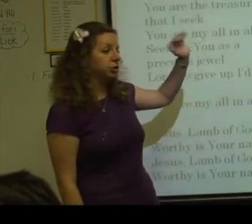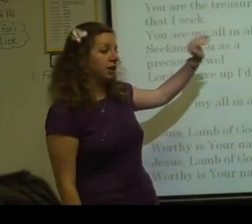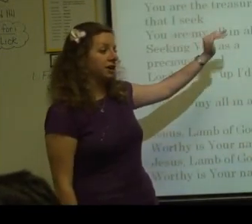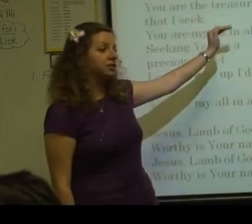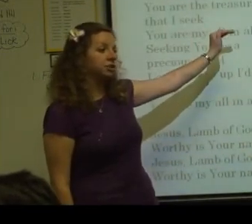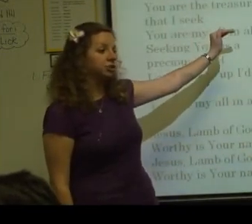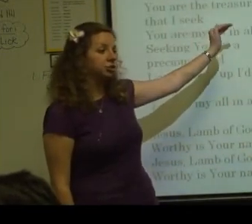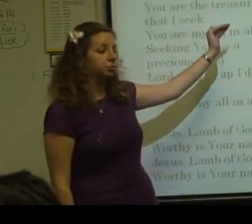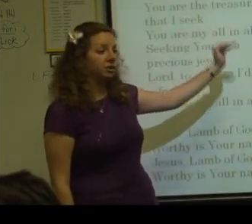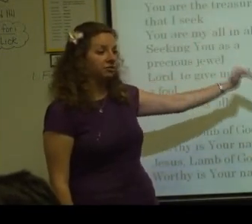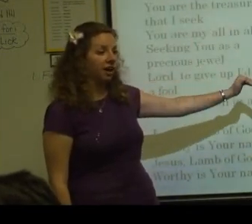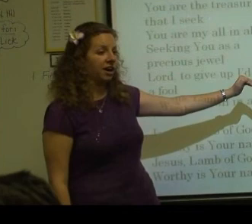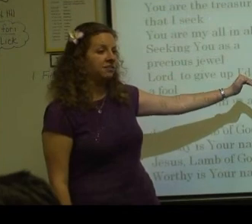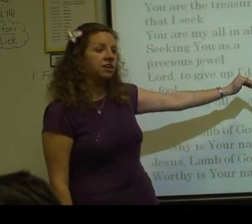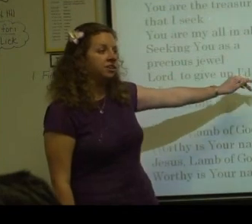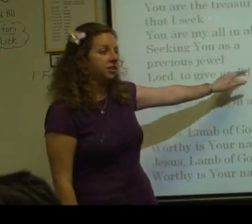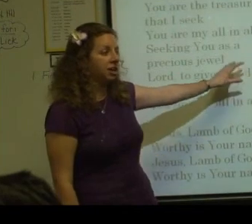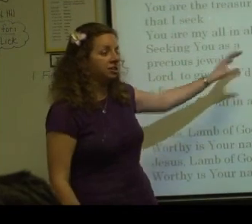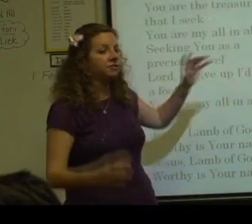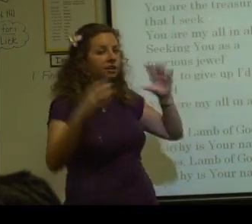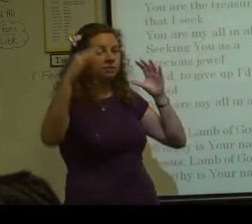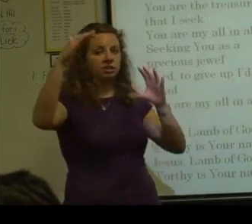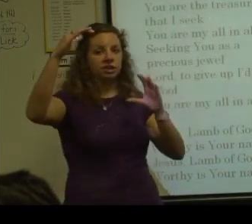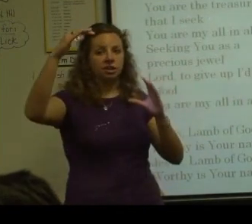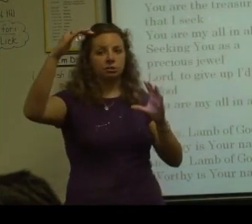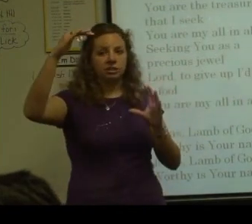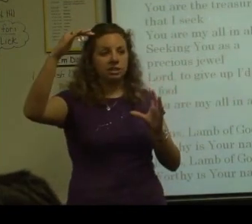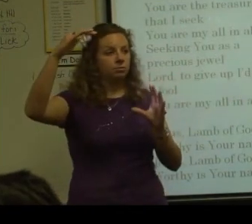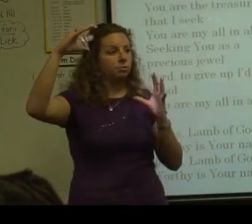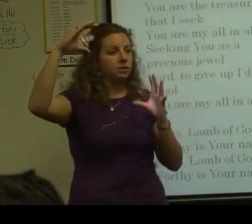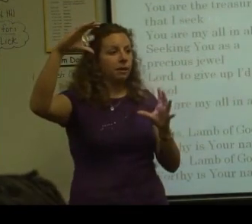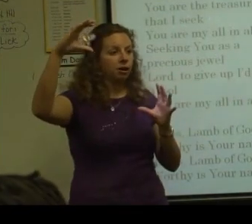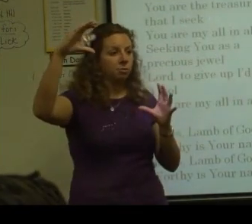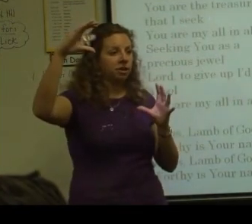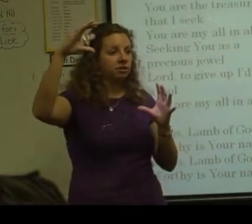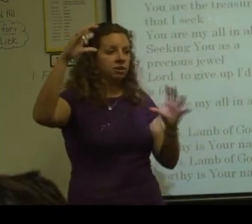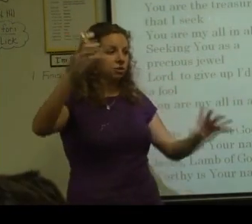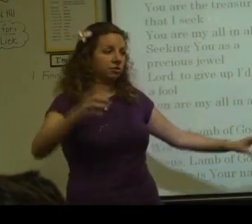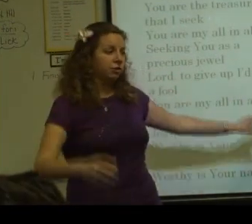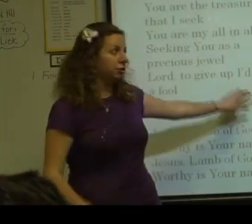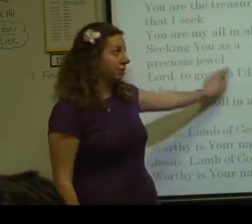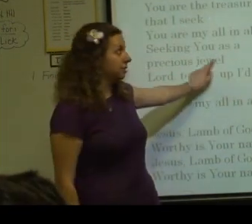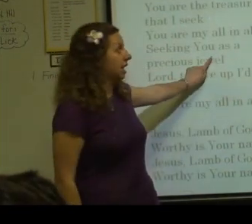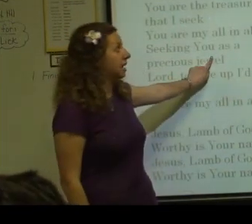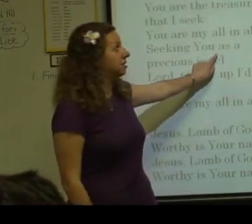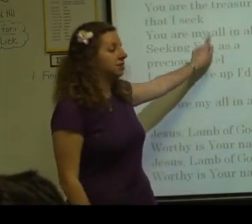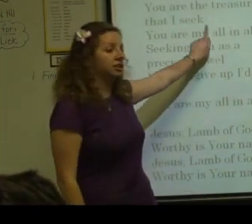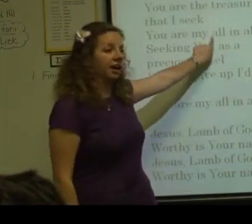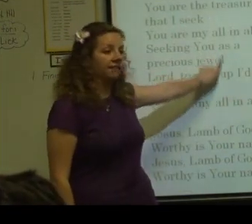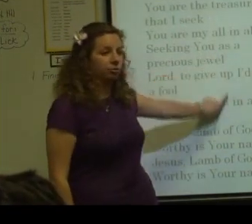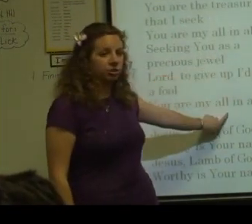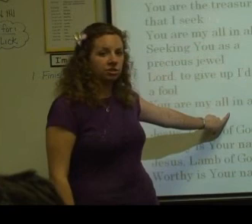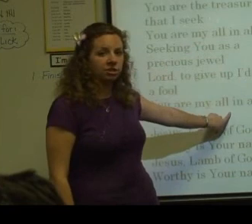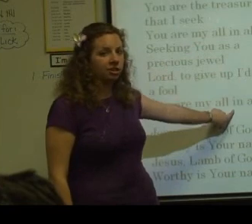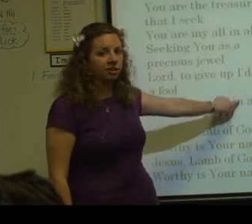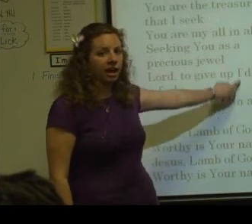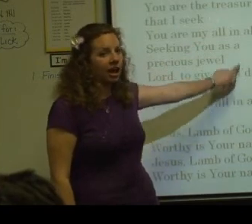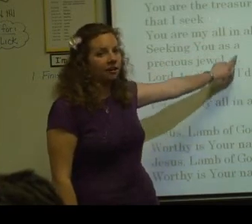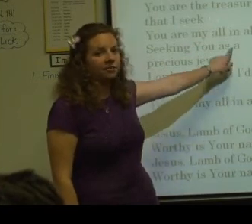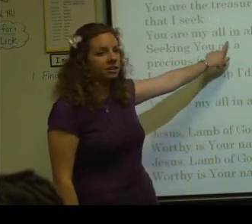to ASL2 week 5, then the very first thing that you'll see will be the PowerPoint. So if you go down to the end, then it'll have the words on there. It'll have